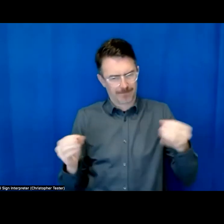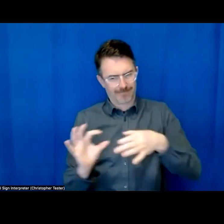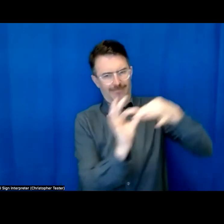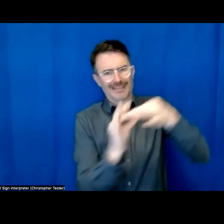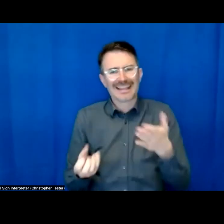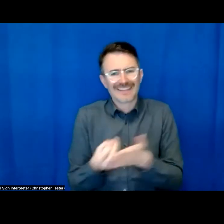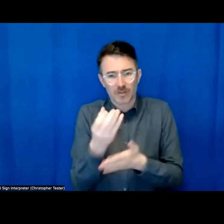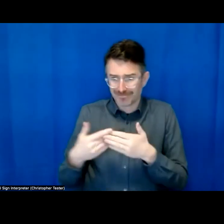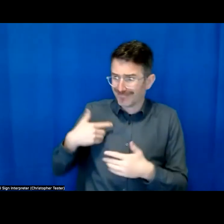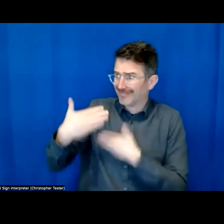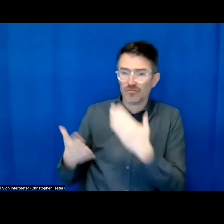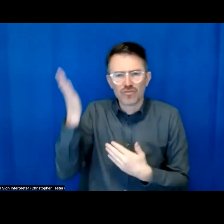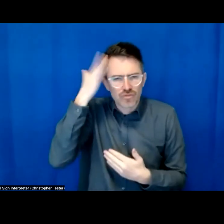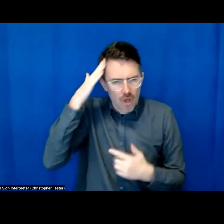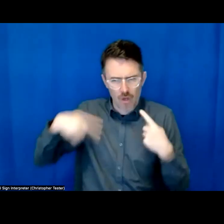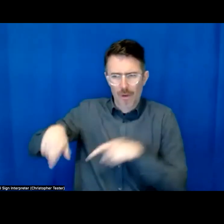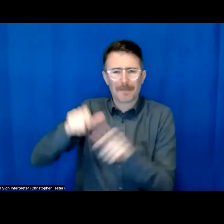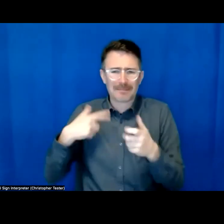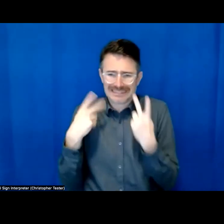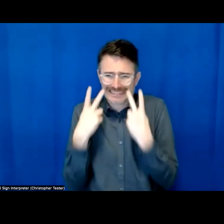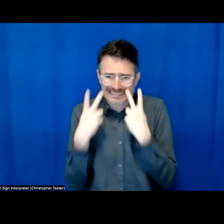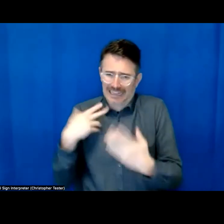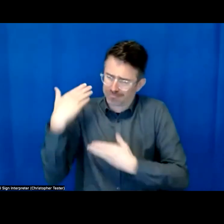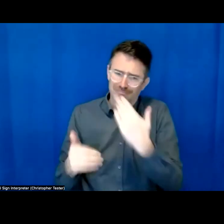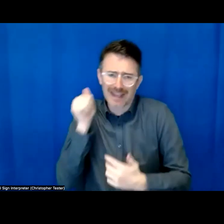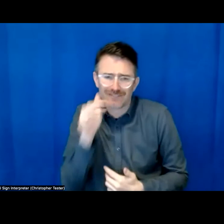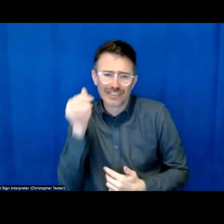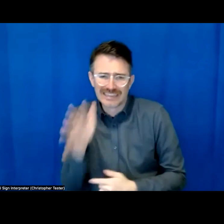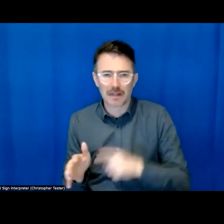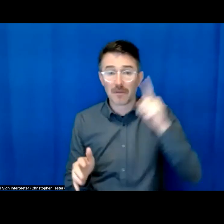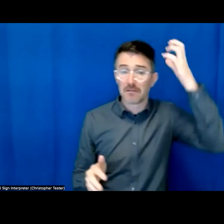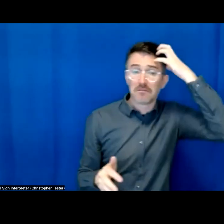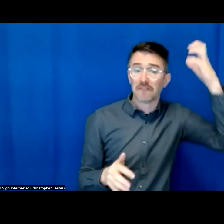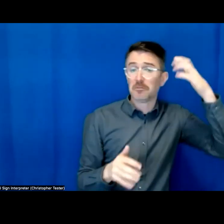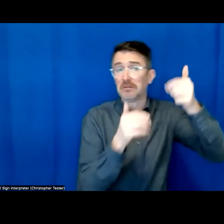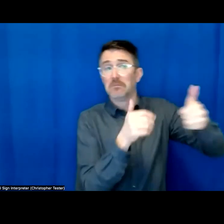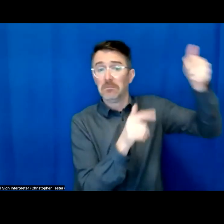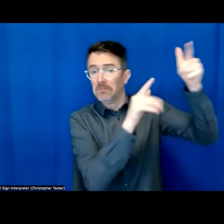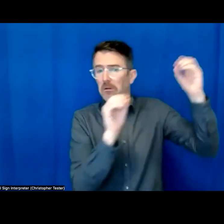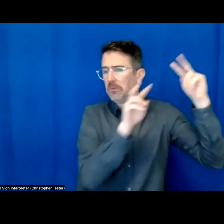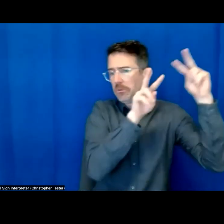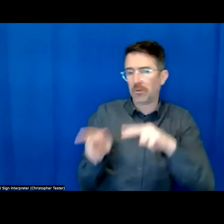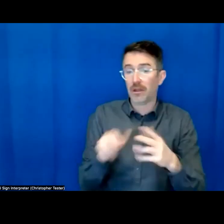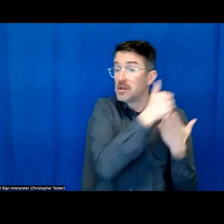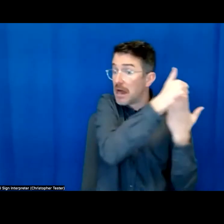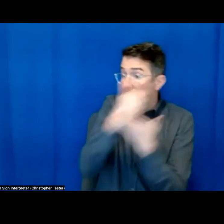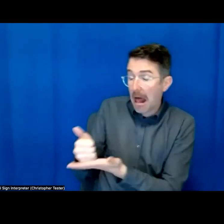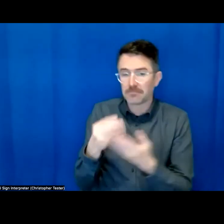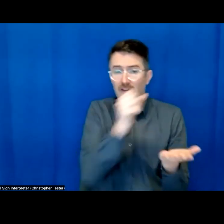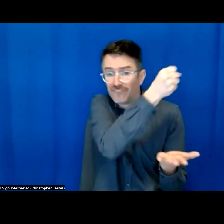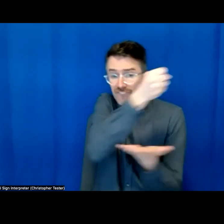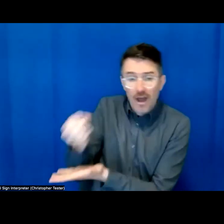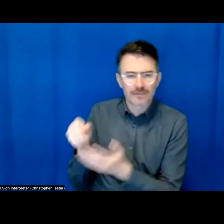much effort of investment required urgently to address. So we are working with women, indigenous people's